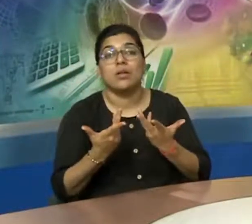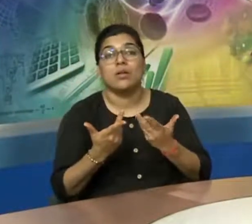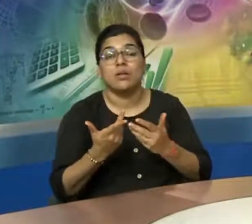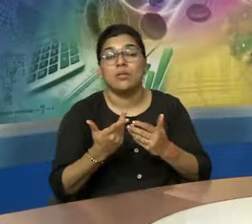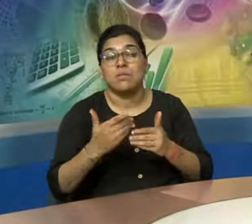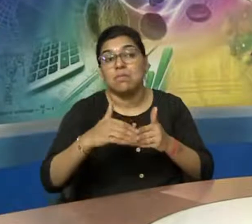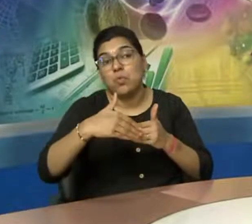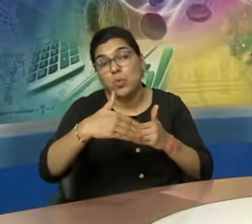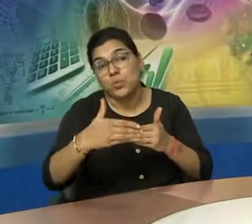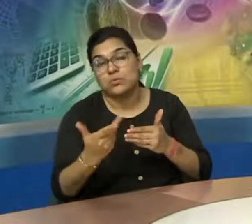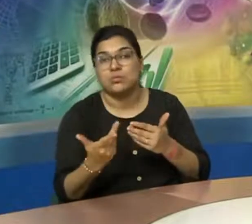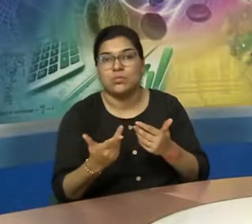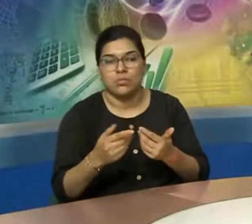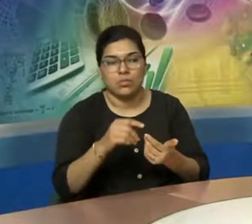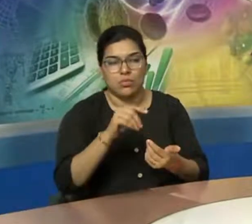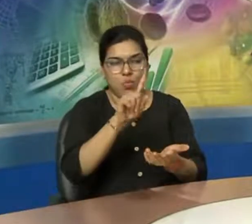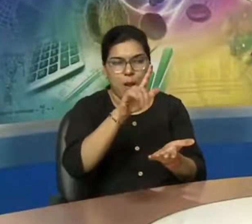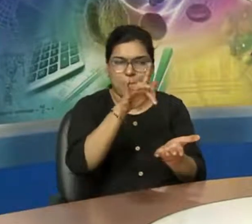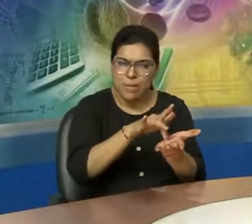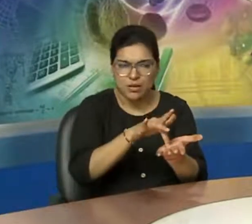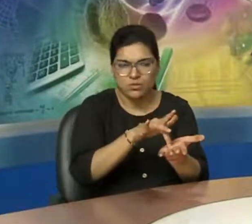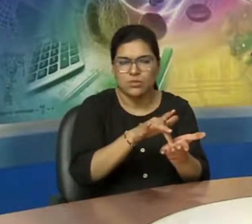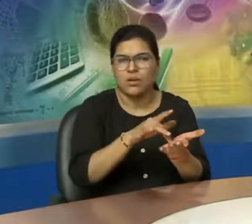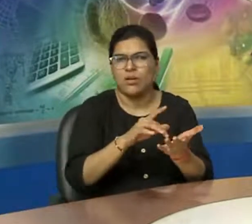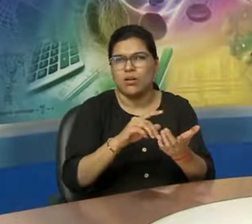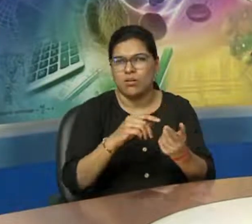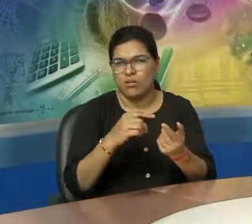And no two species in a habitat can have the same niche.